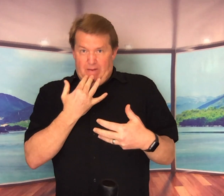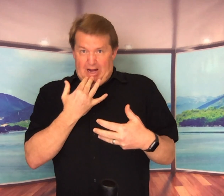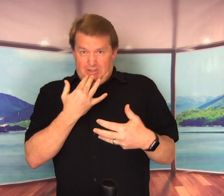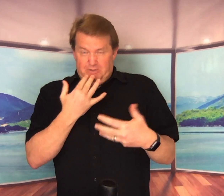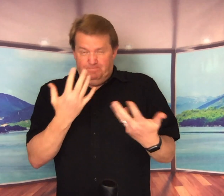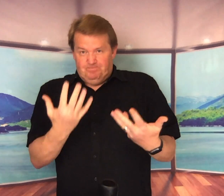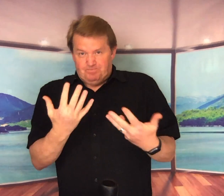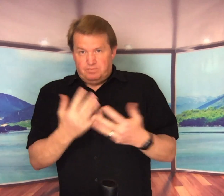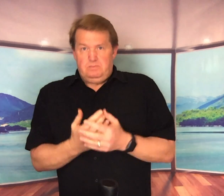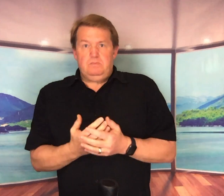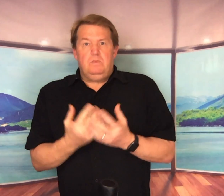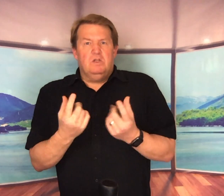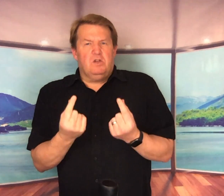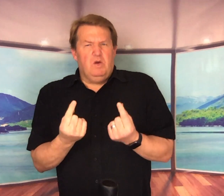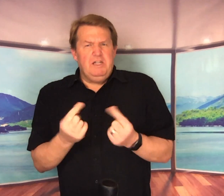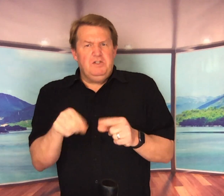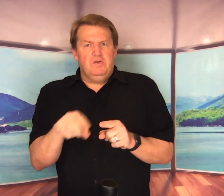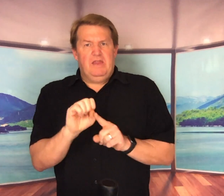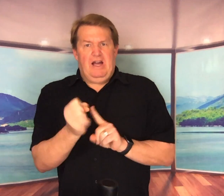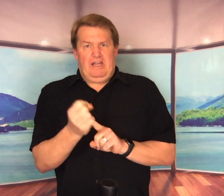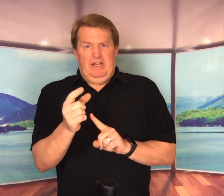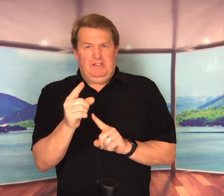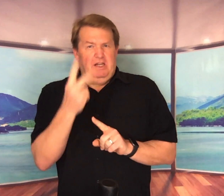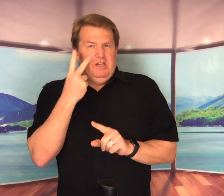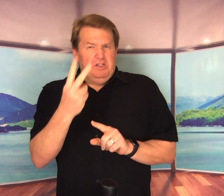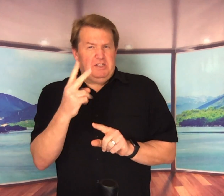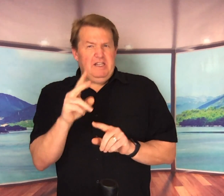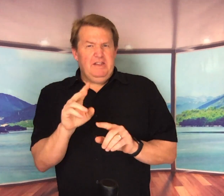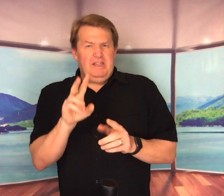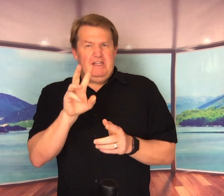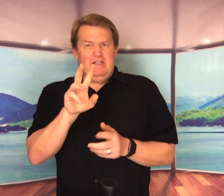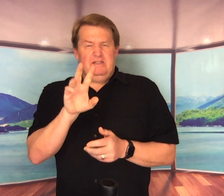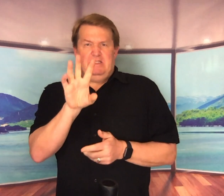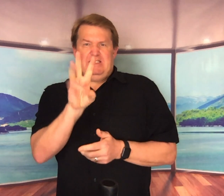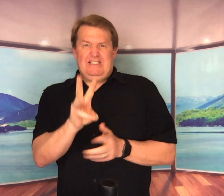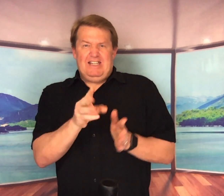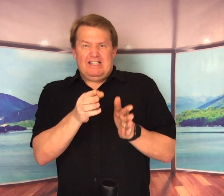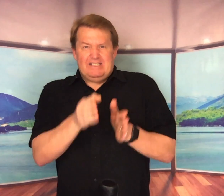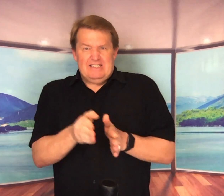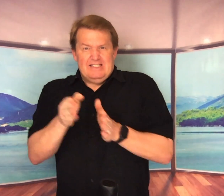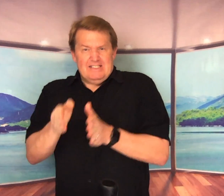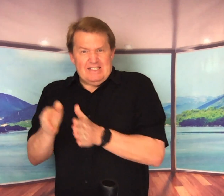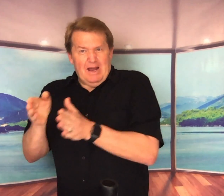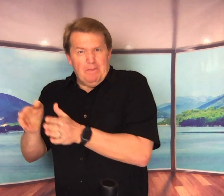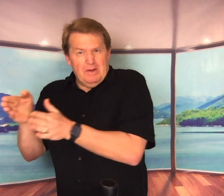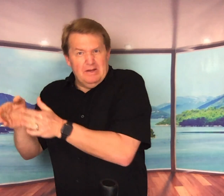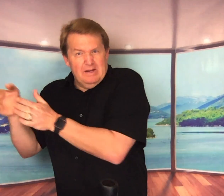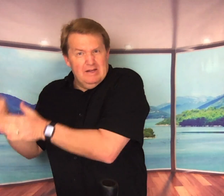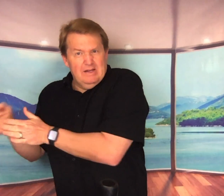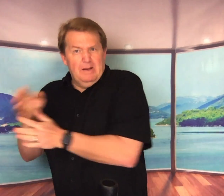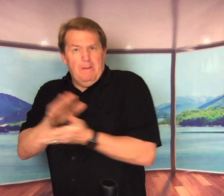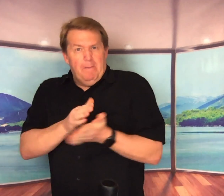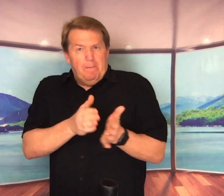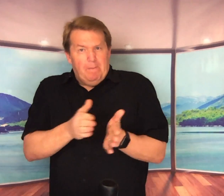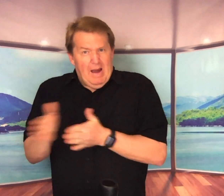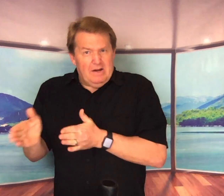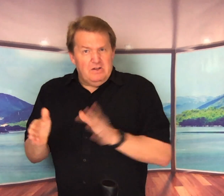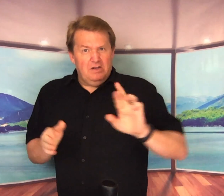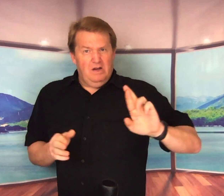match. So what do you do in that case? You see the 6-step pattern up on